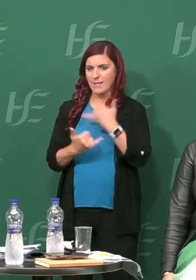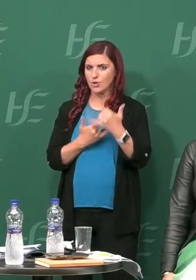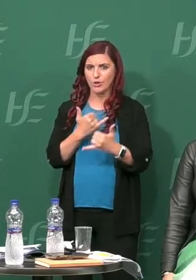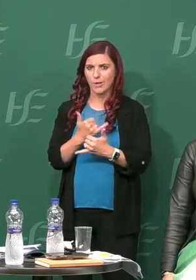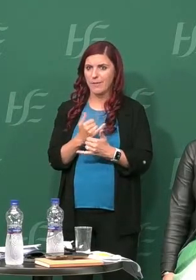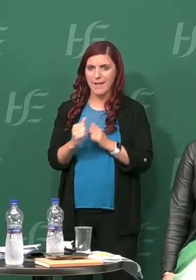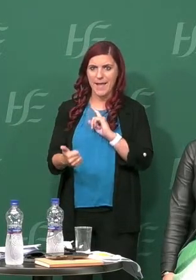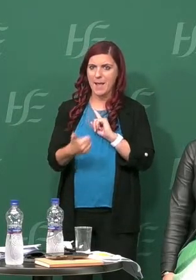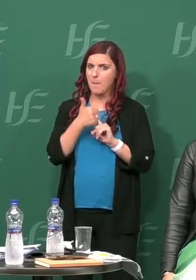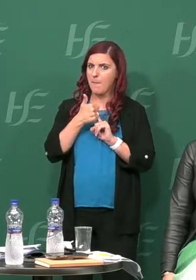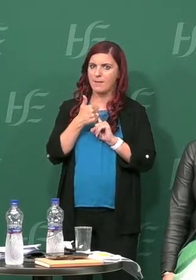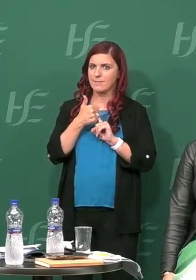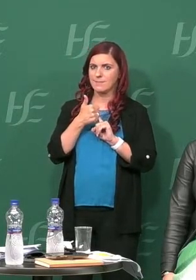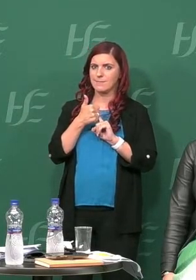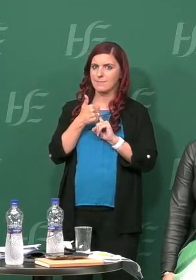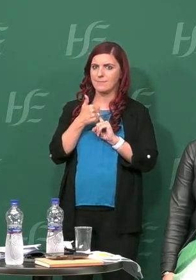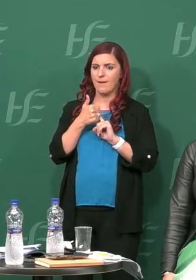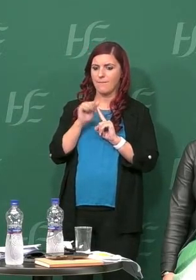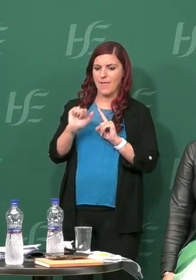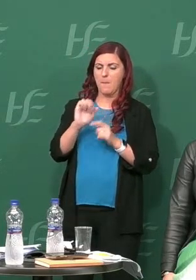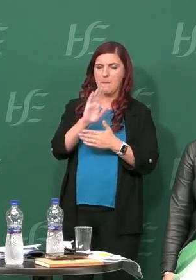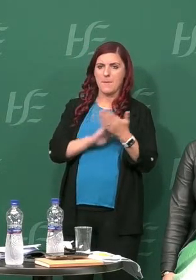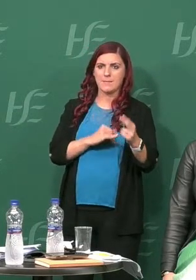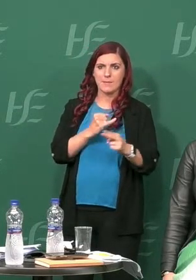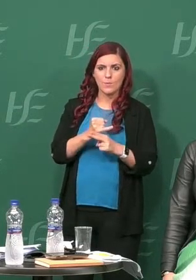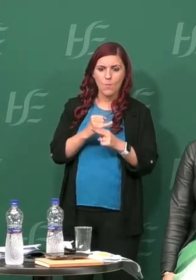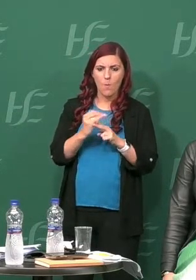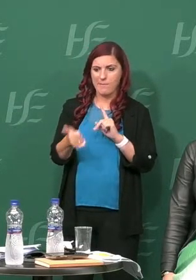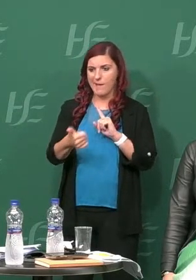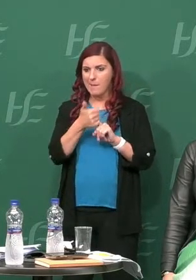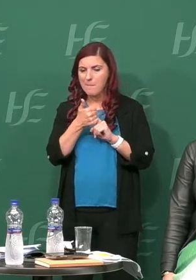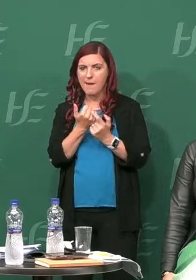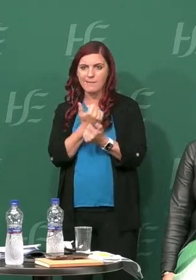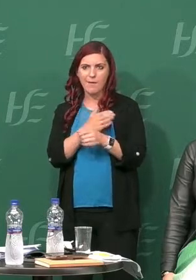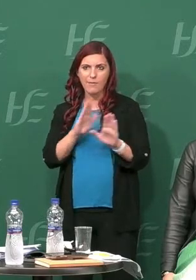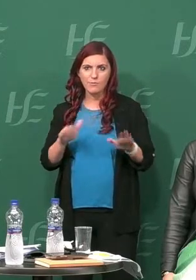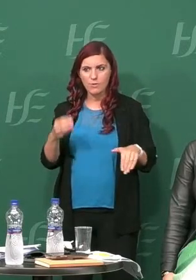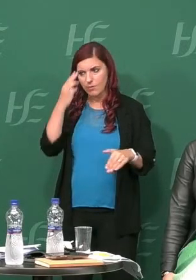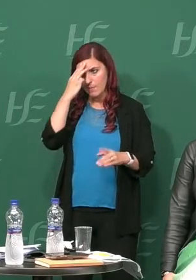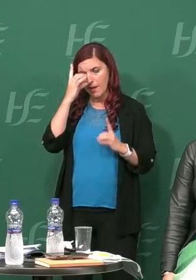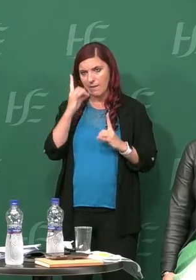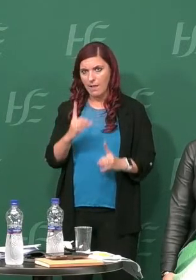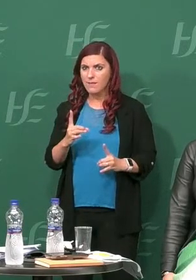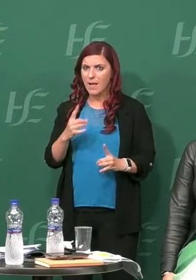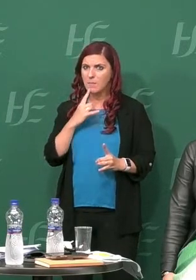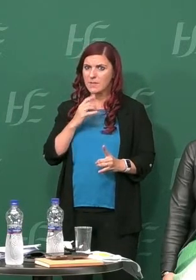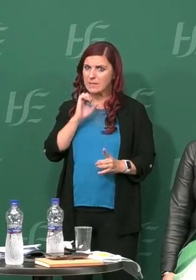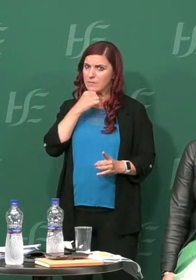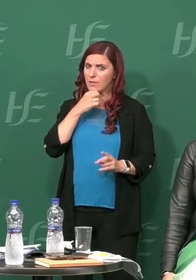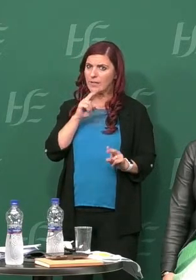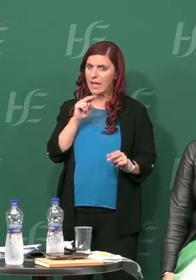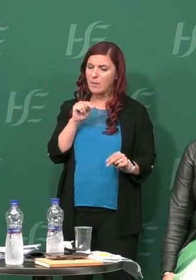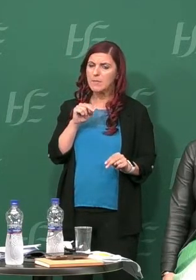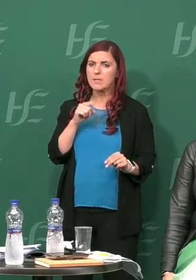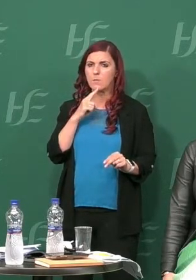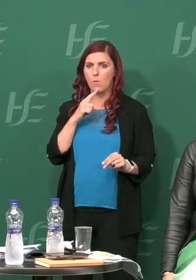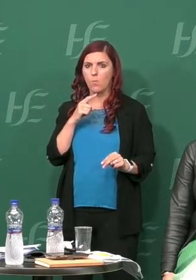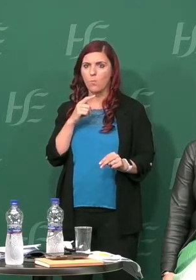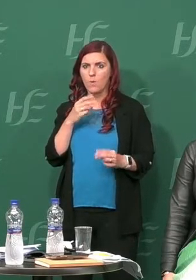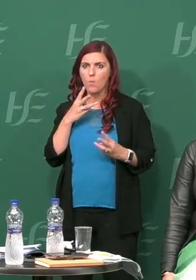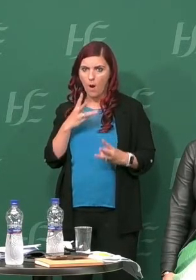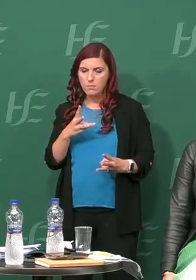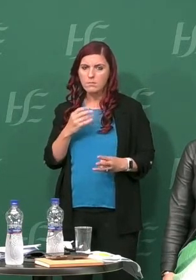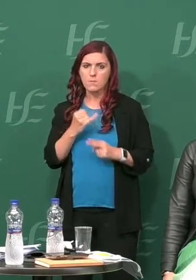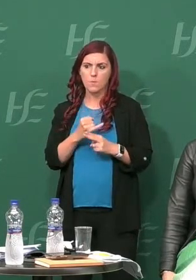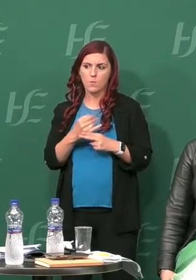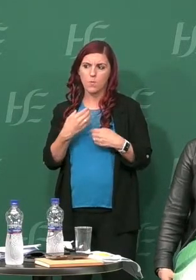school, the impacts on their own mental health as well can be significant. So, we're all anxious to keep schools functioning.